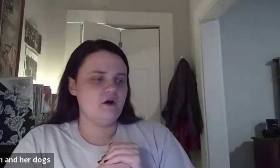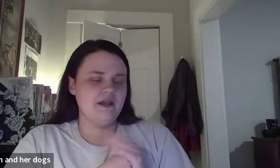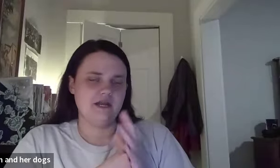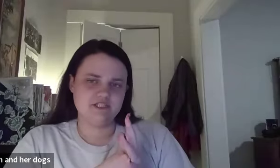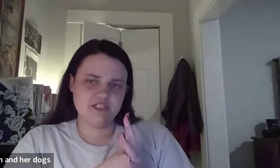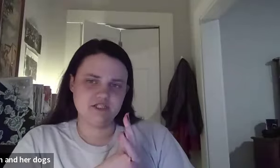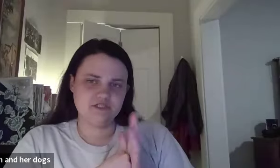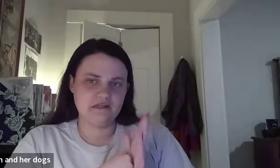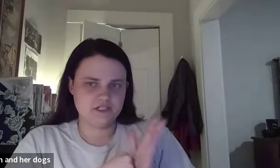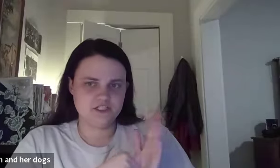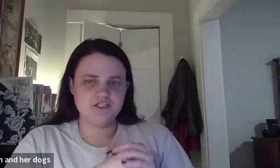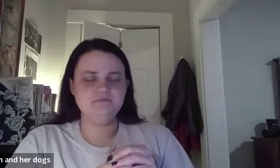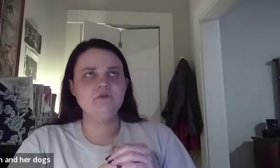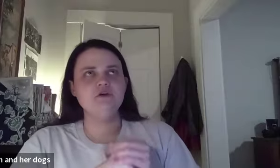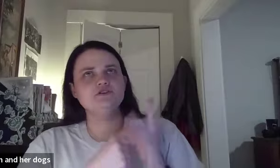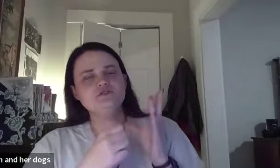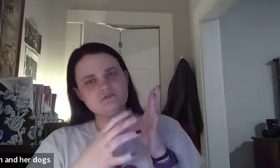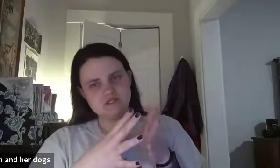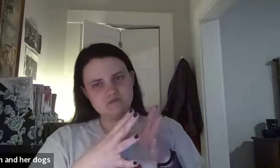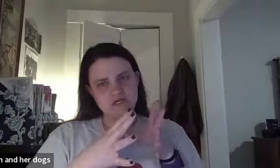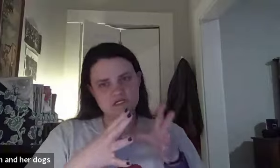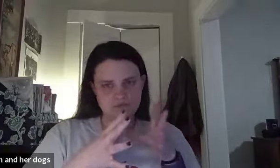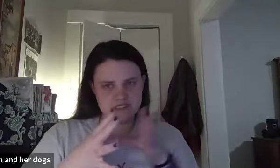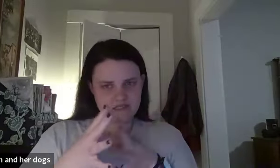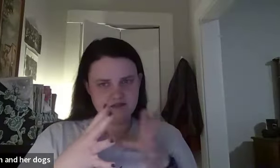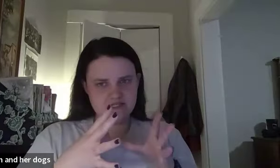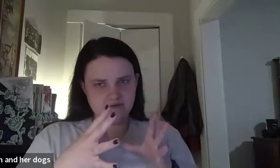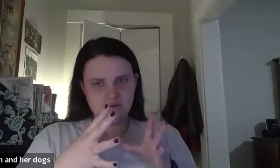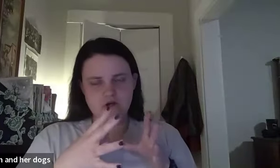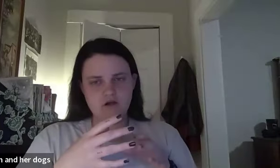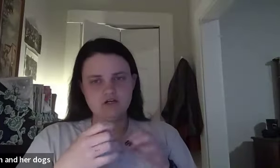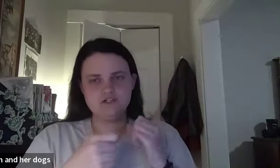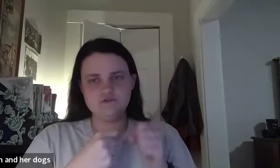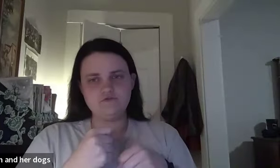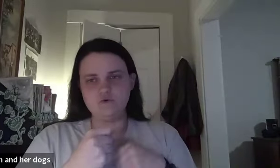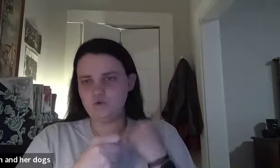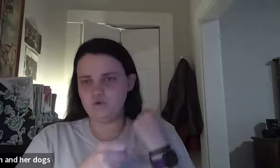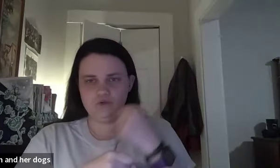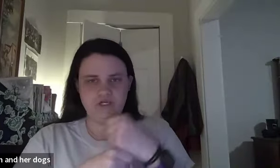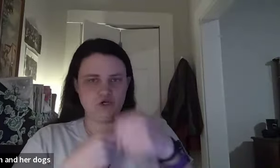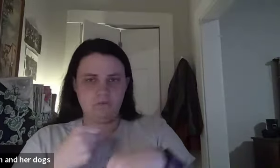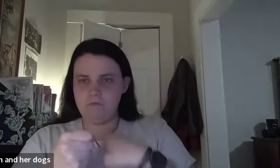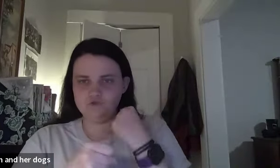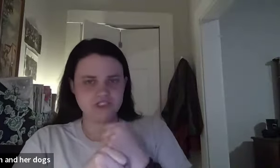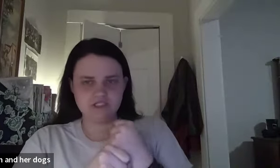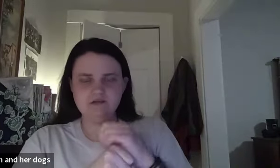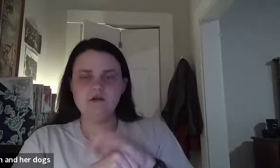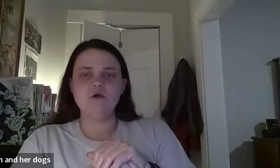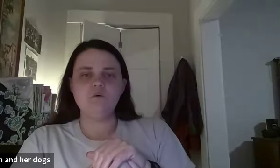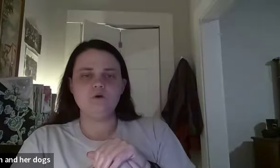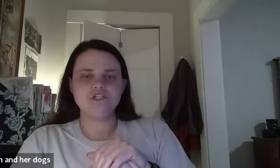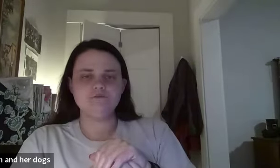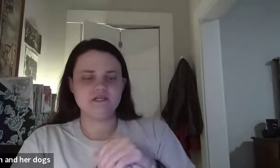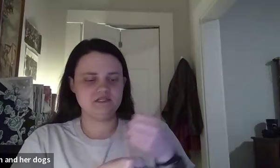our next year, last year. So this one is going to be slightly different. We're not going to do the full year motion. What you